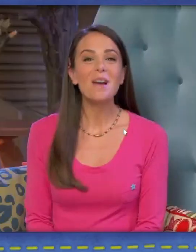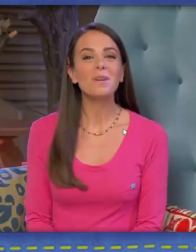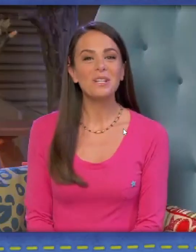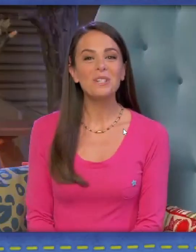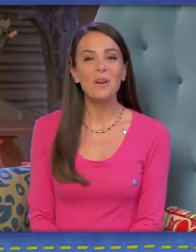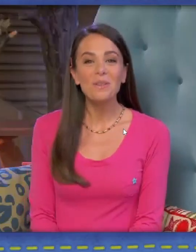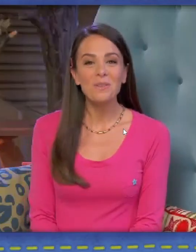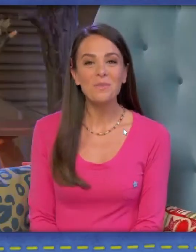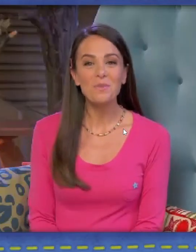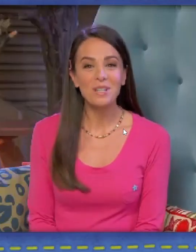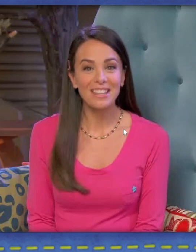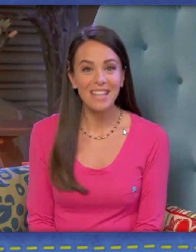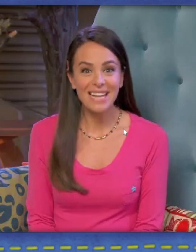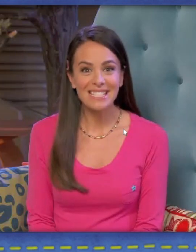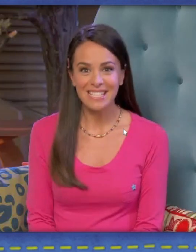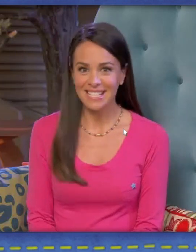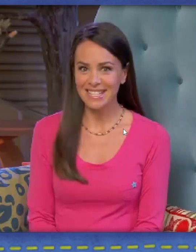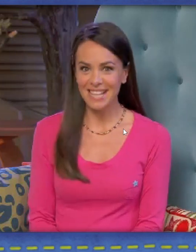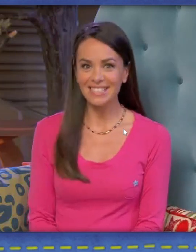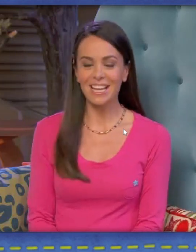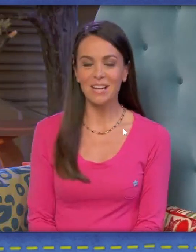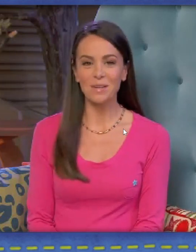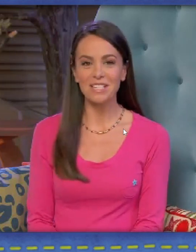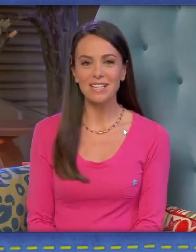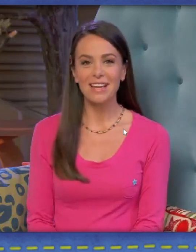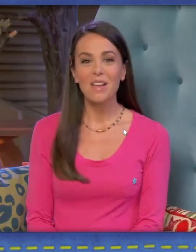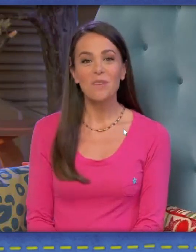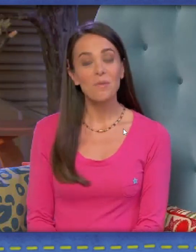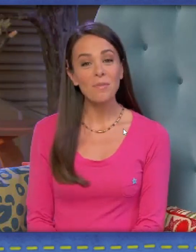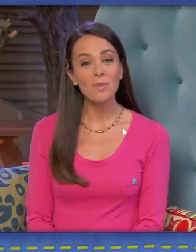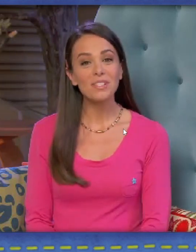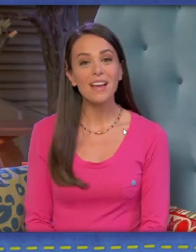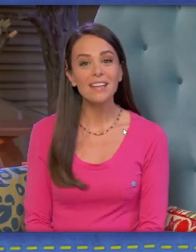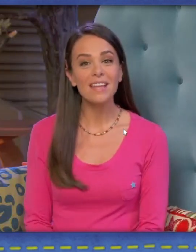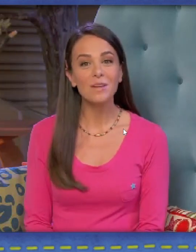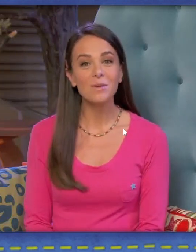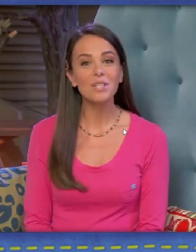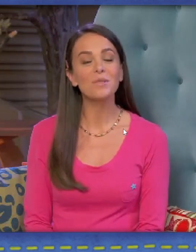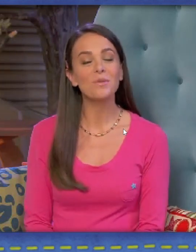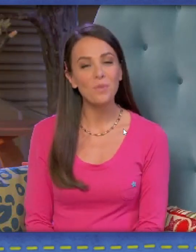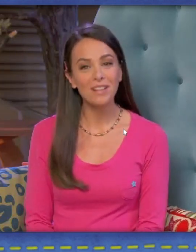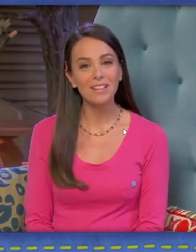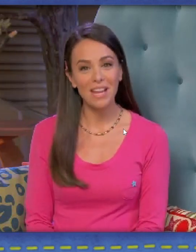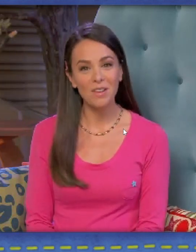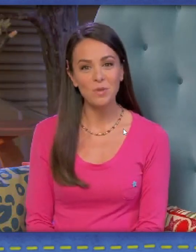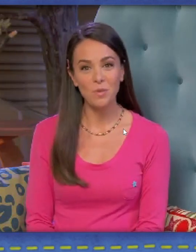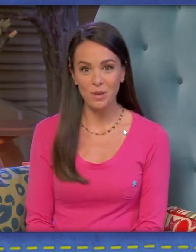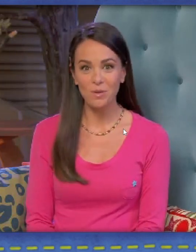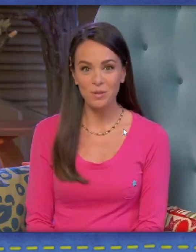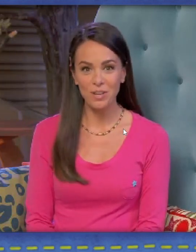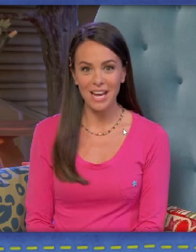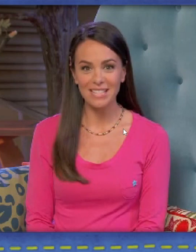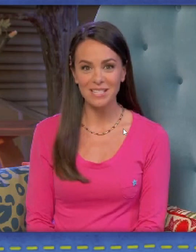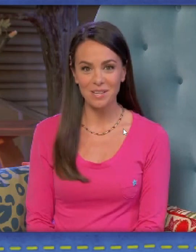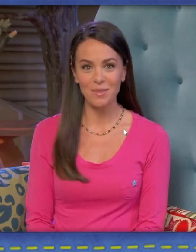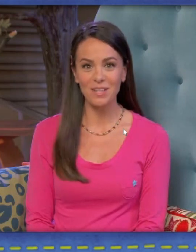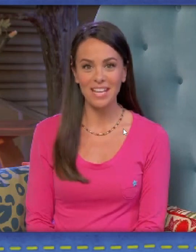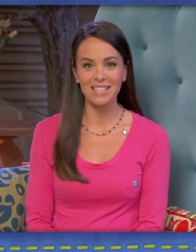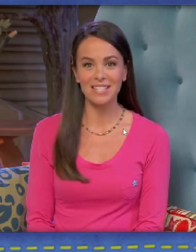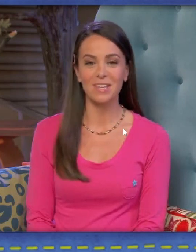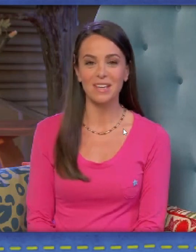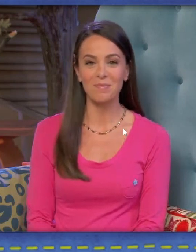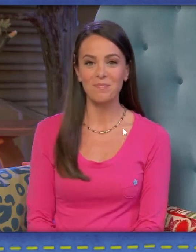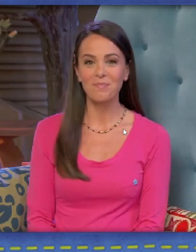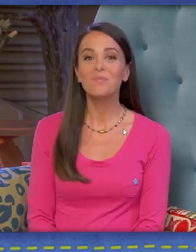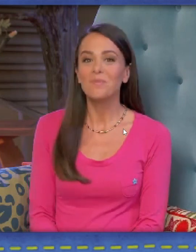Now I want to show you the word light in sign language. Remember, sign language is a real language where you use your hands to